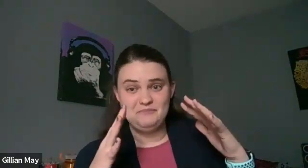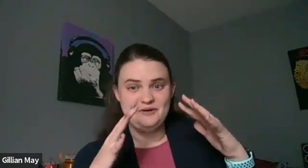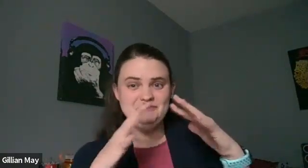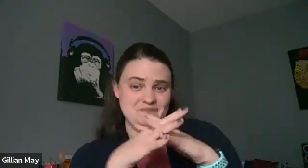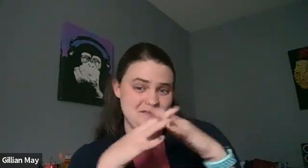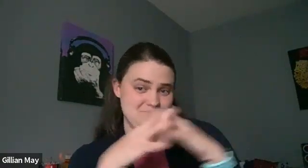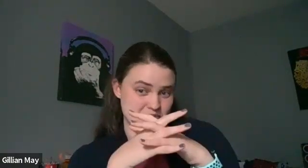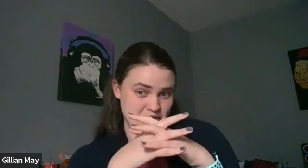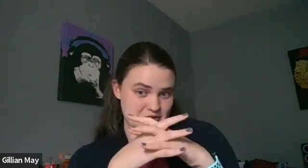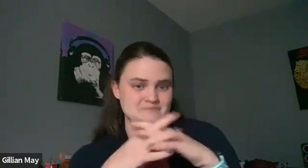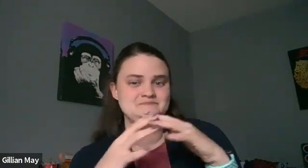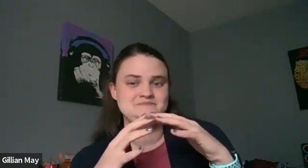football.